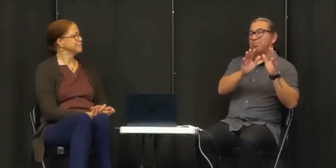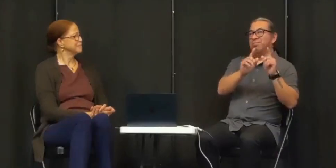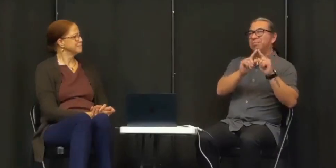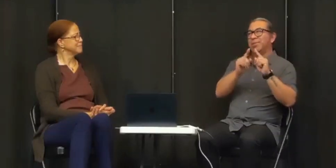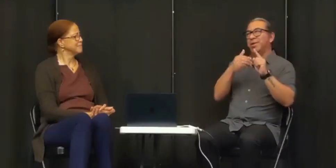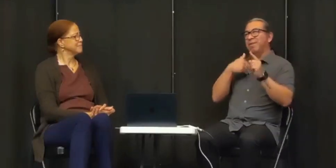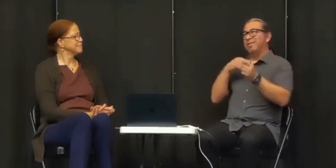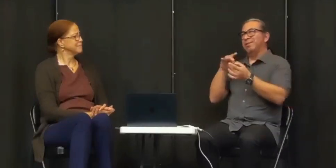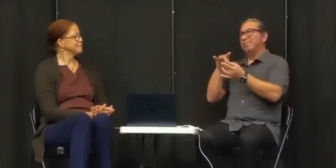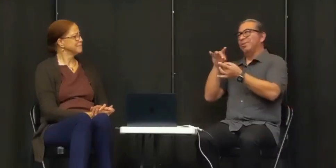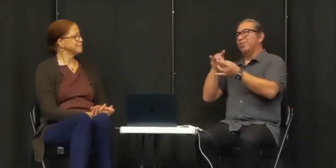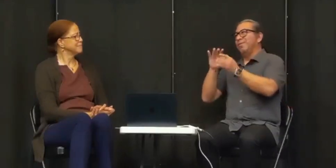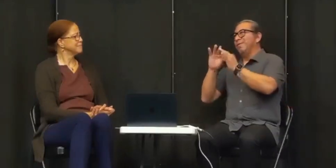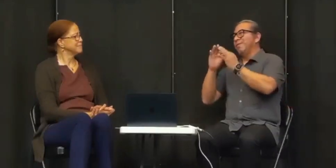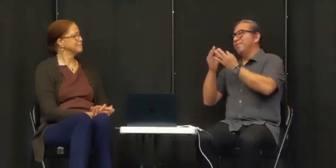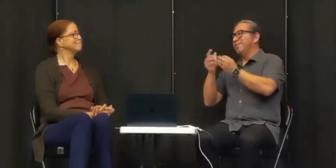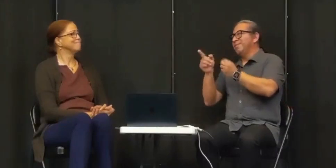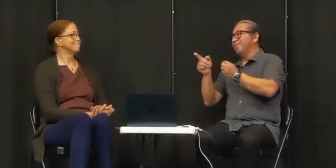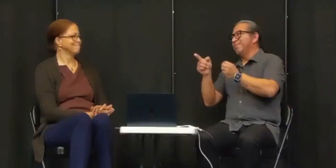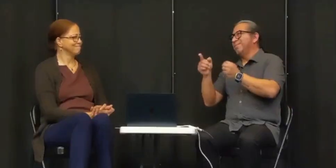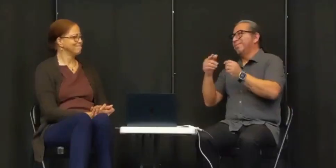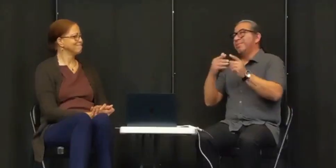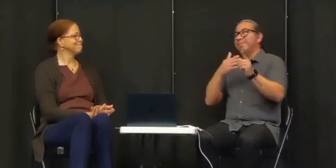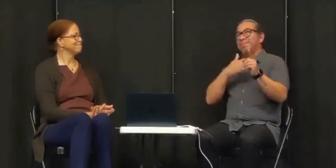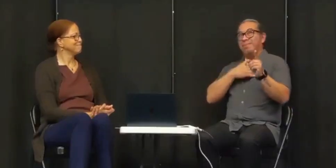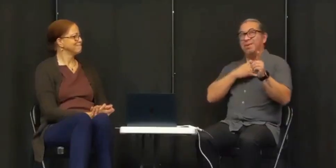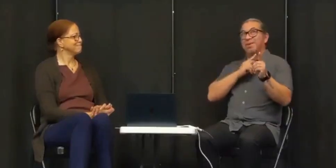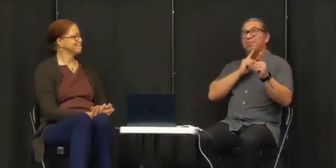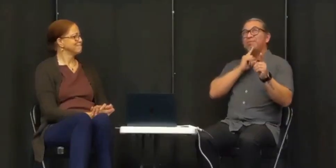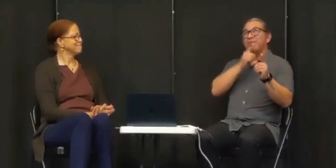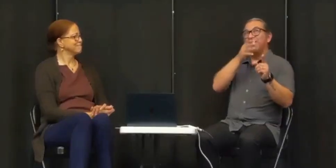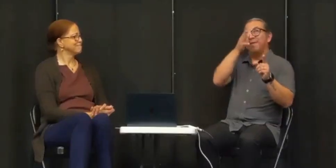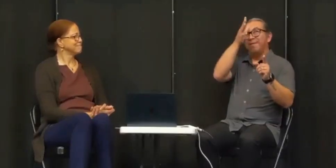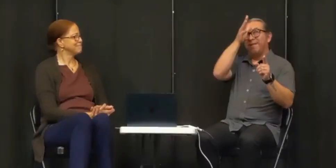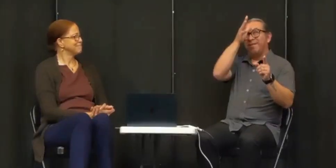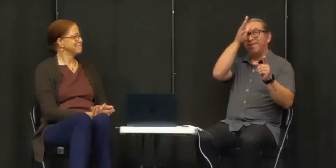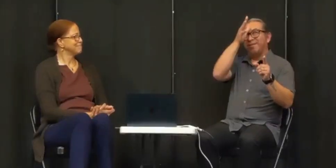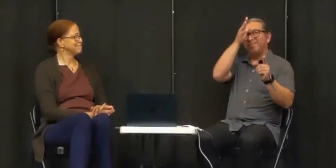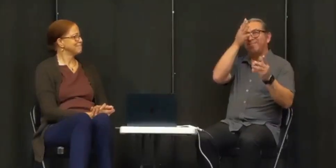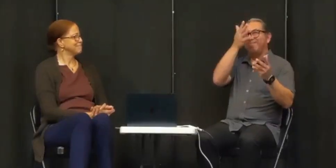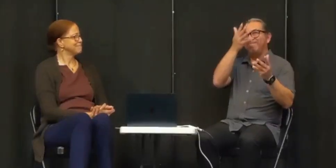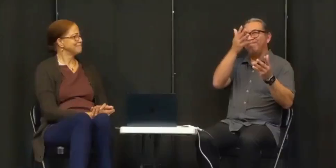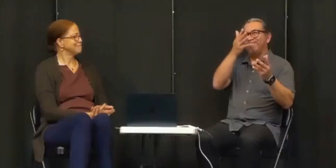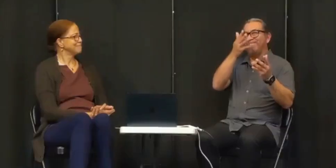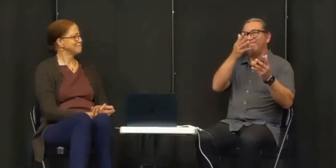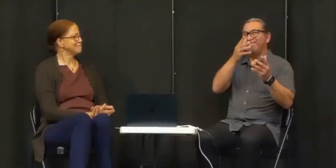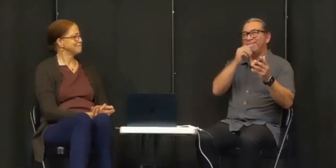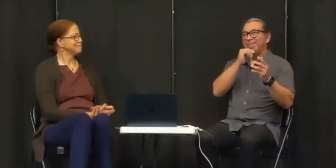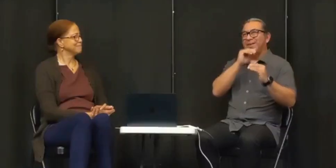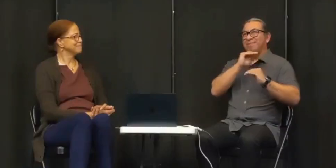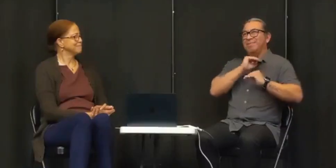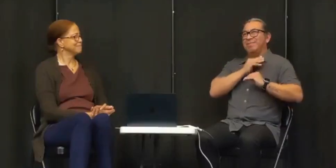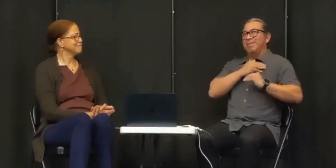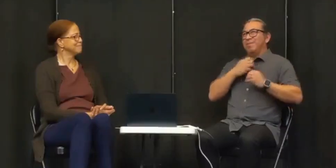biological, my blood family, so to speak, and I have my spiritual family. My real father,